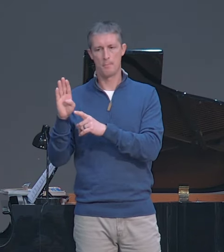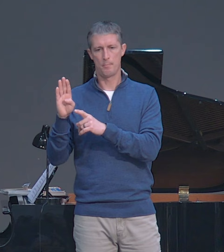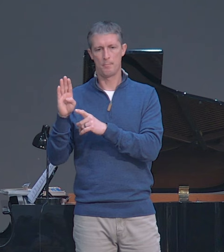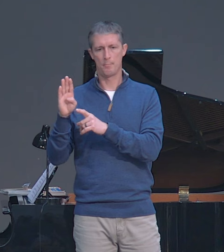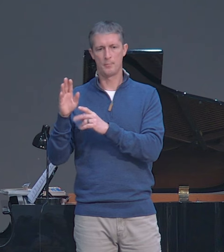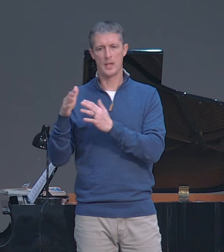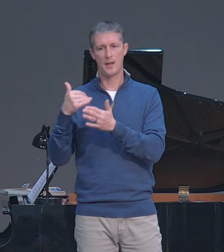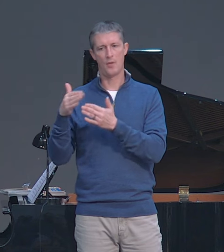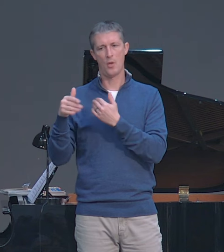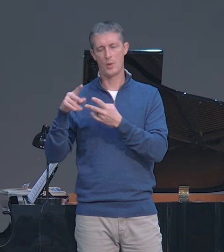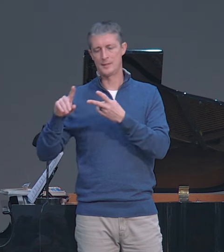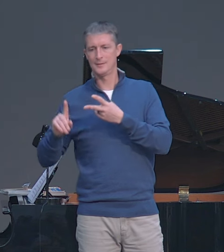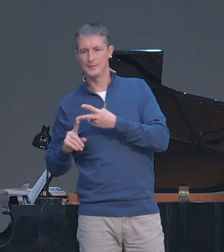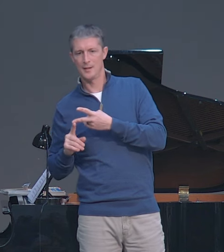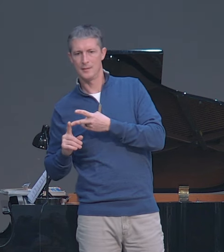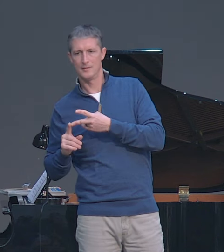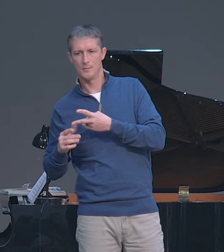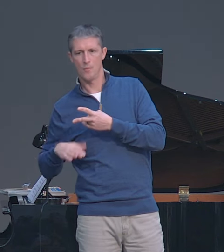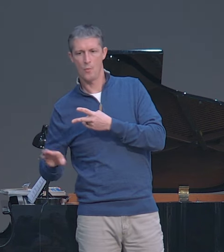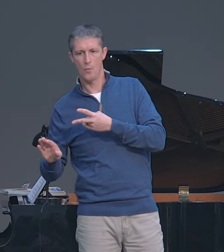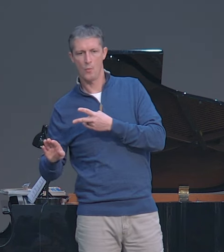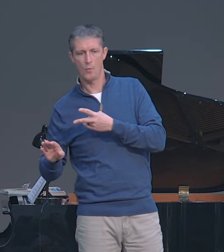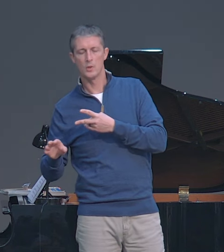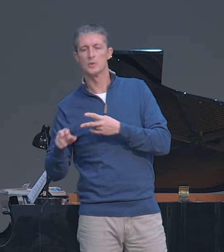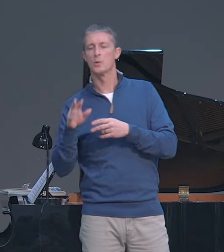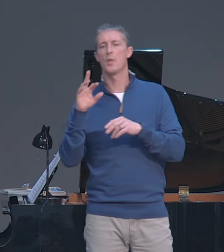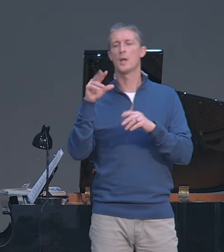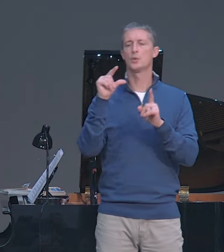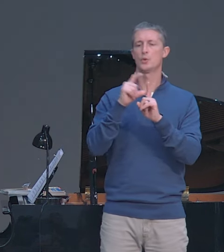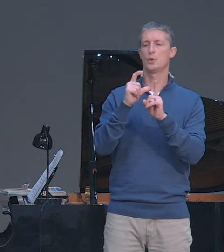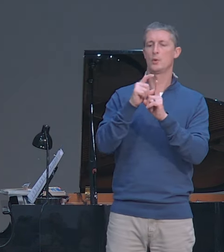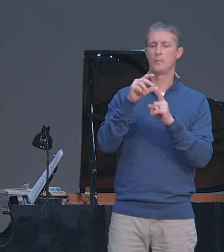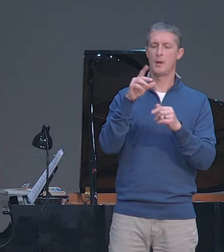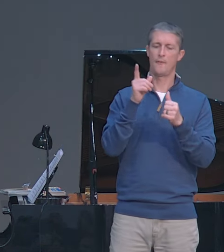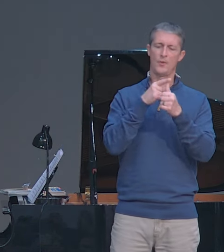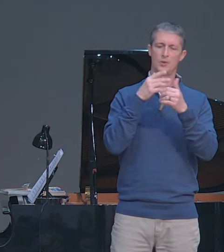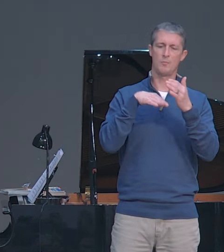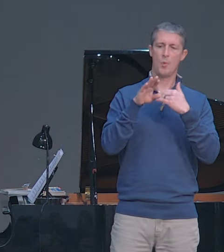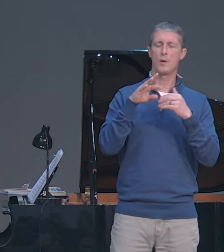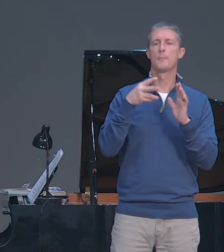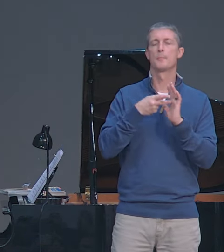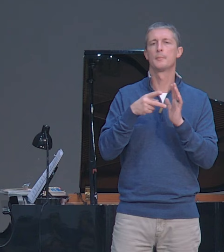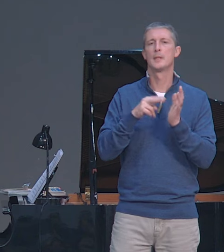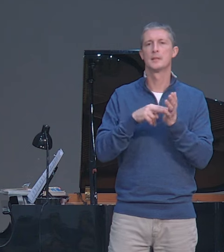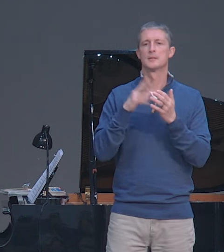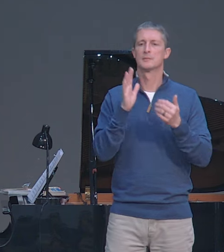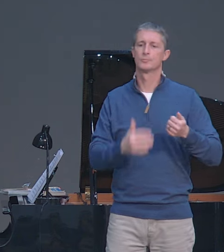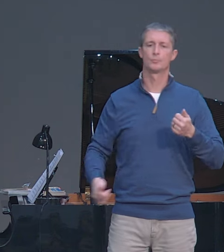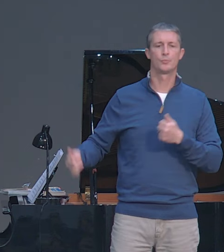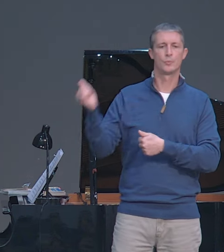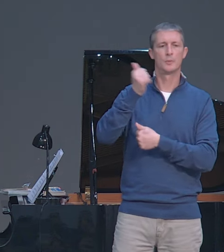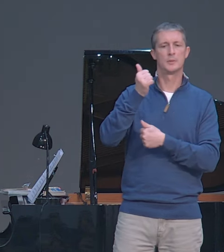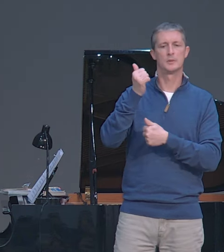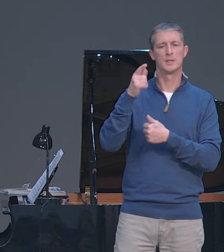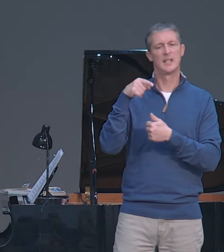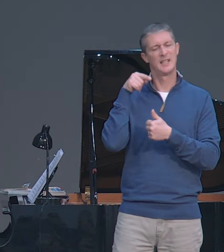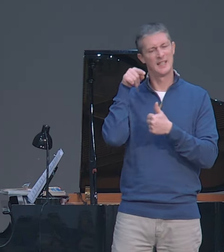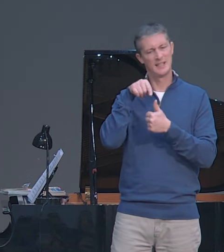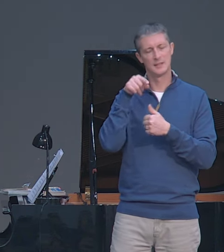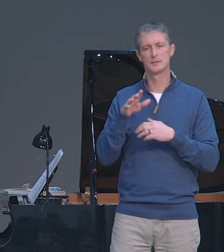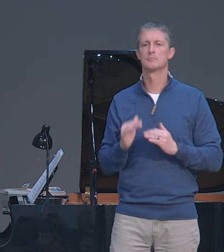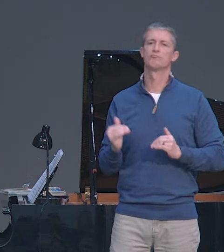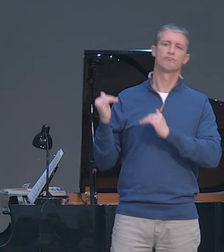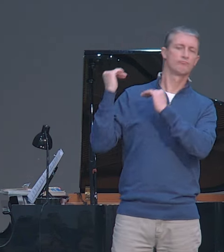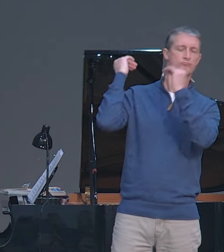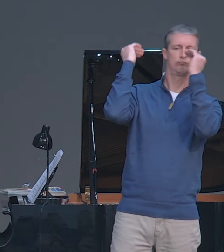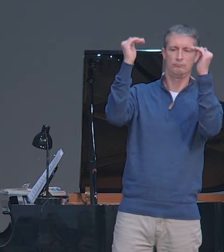designation firstborn is a term indicating supremacy and preeminence. And so when Paul says that Jesus was